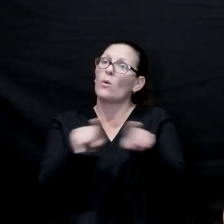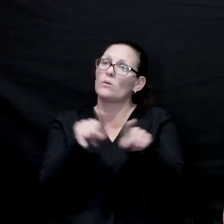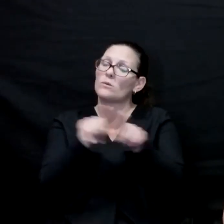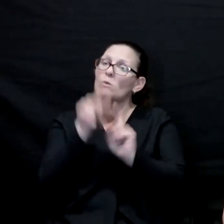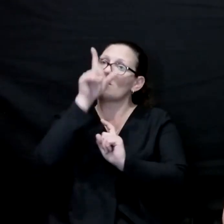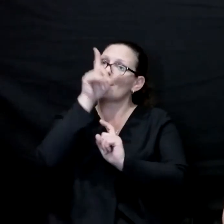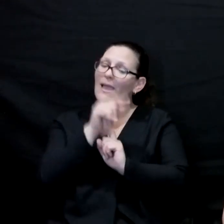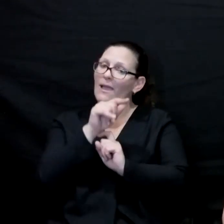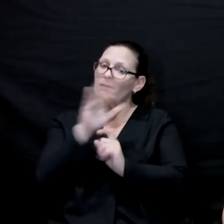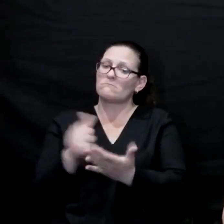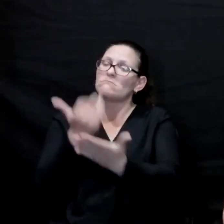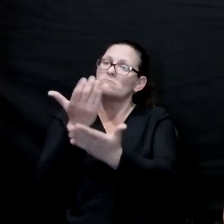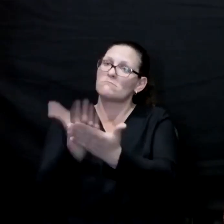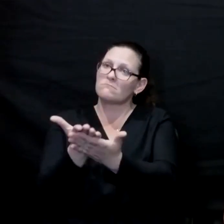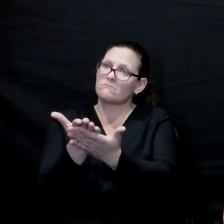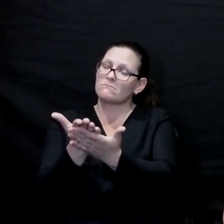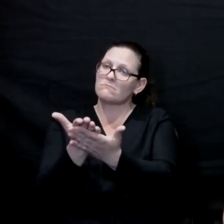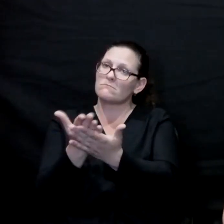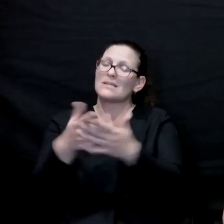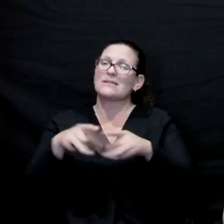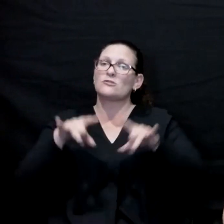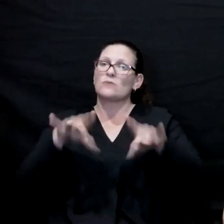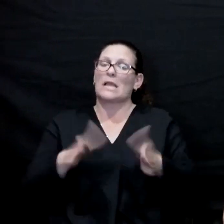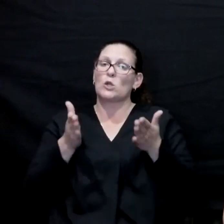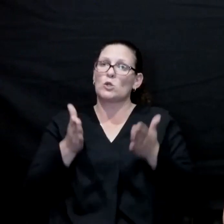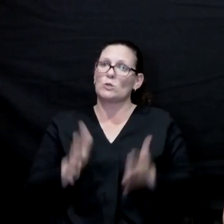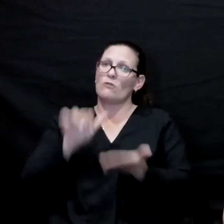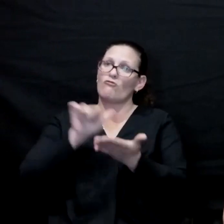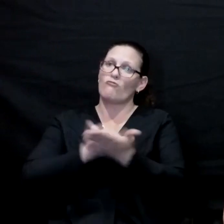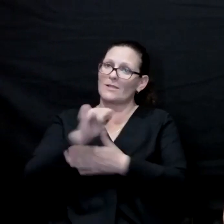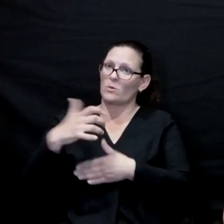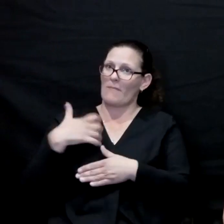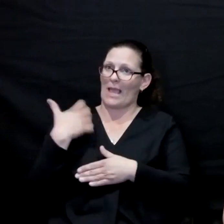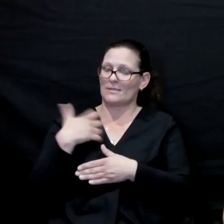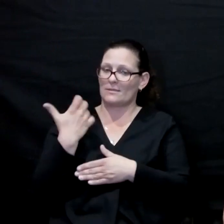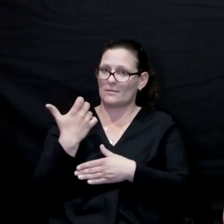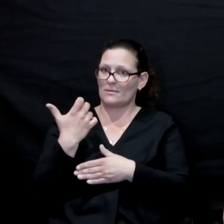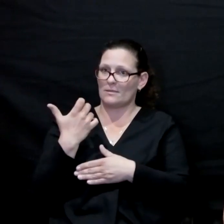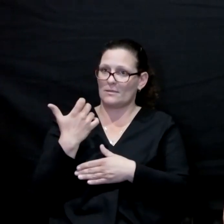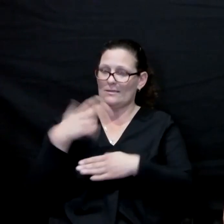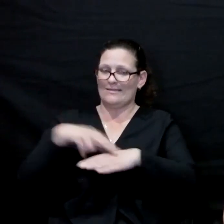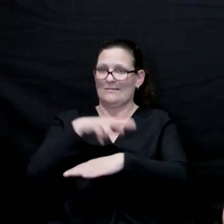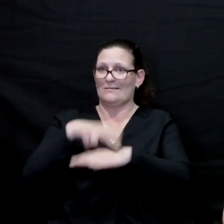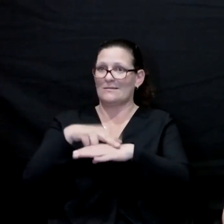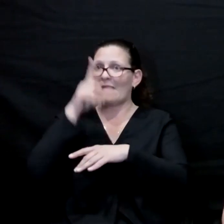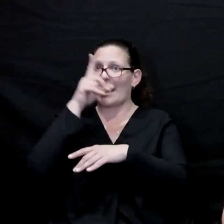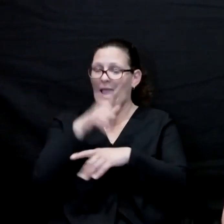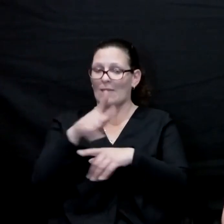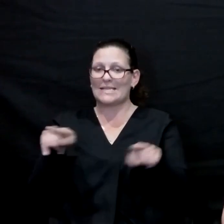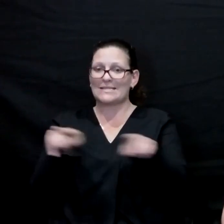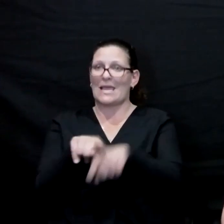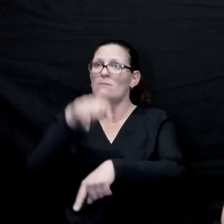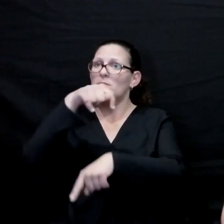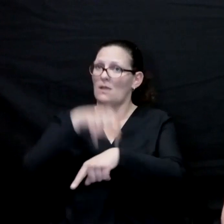Commission complaint. Now, these are basic human rights which can run alongside your internal review.